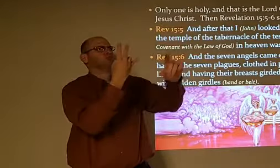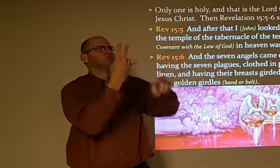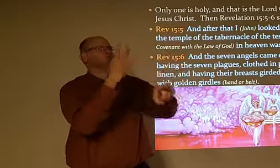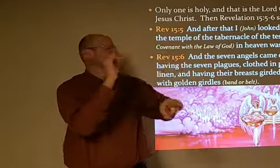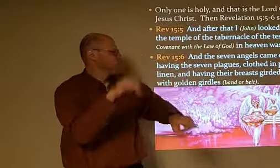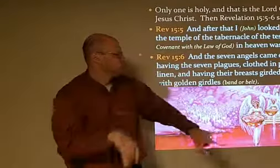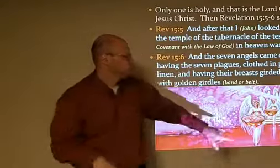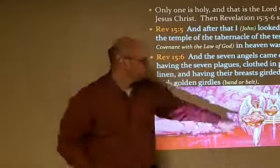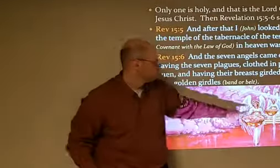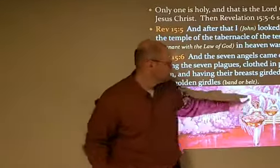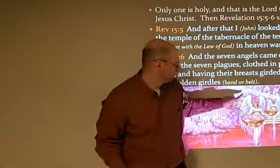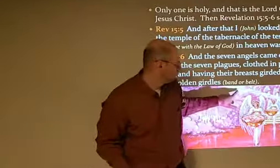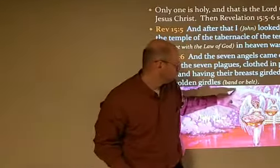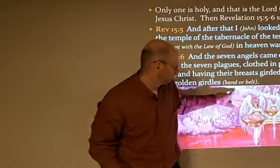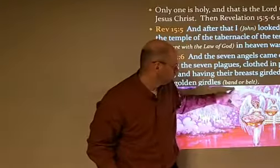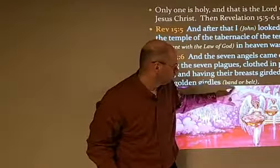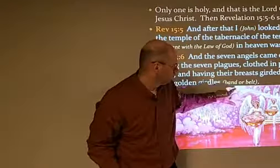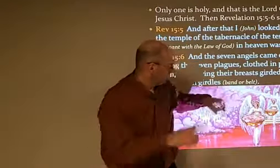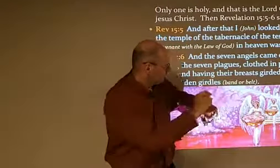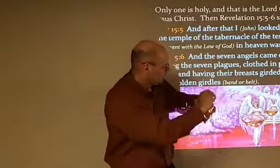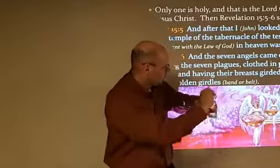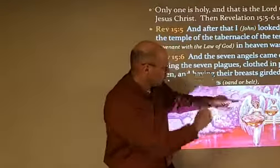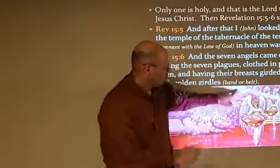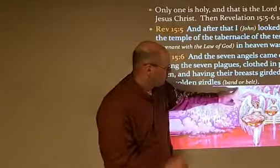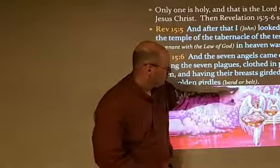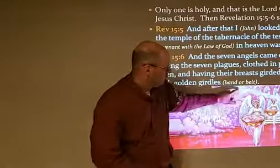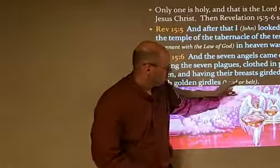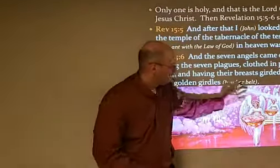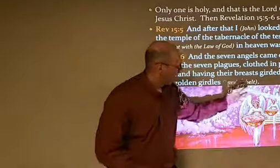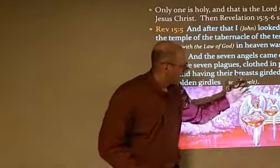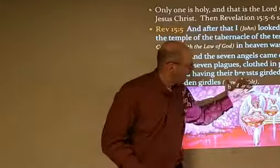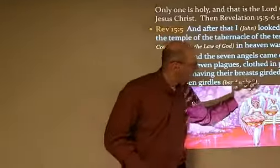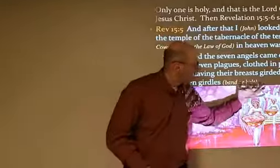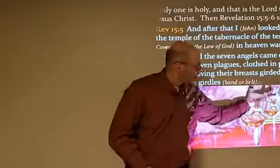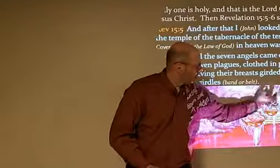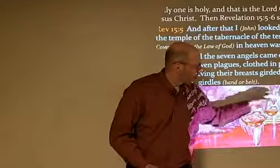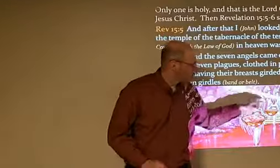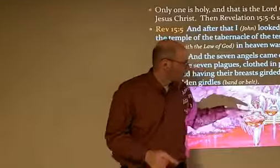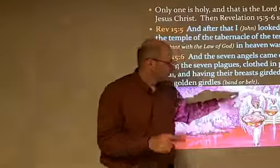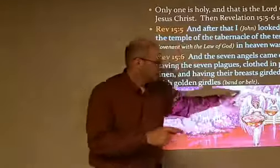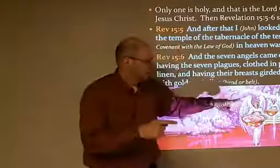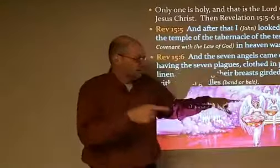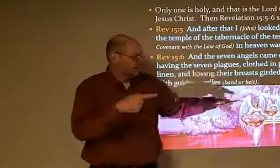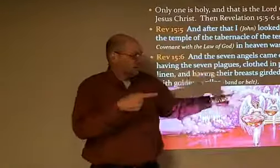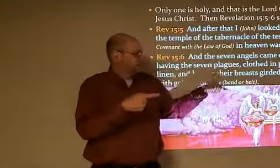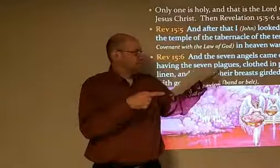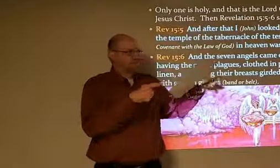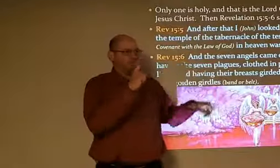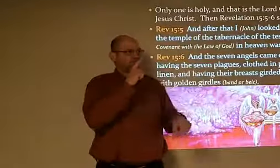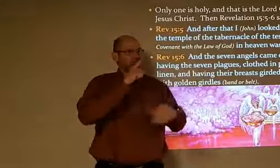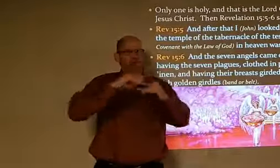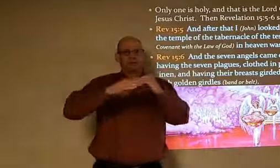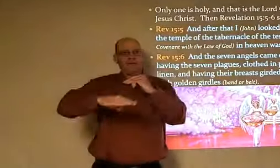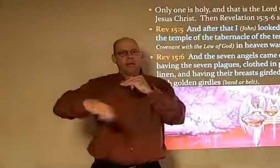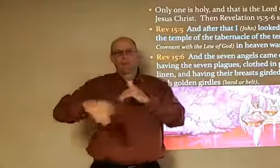angels came out, how they were dressed and they were attired. There, it's opening here. They're coming through. It